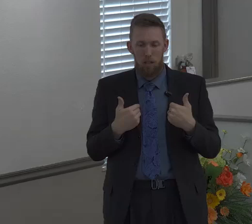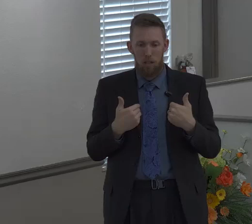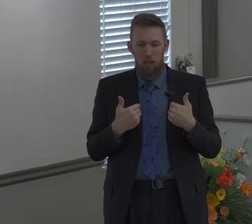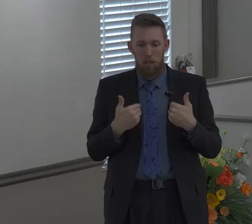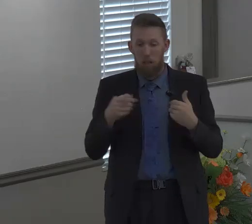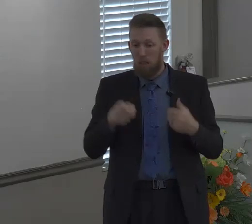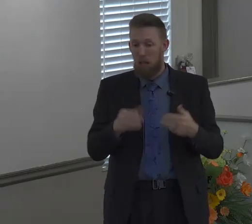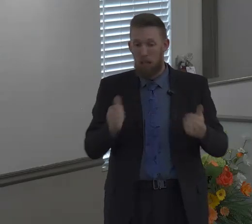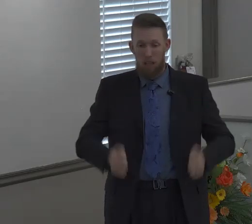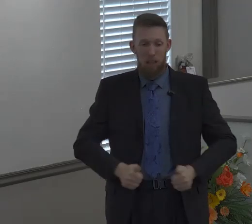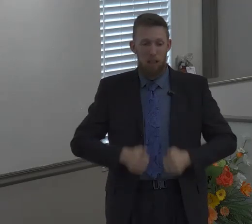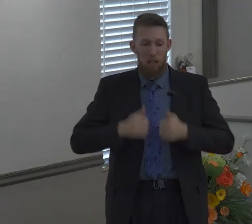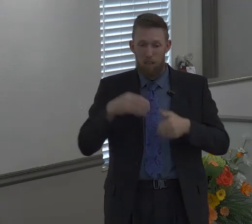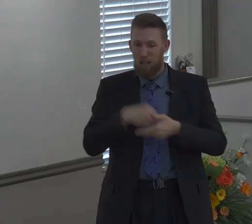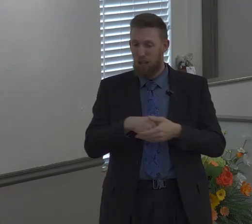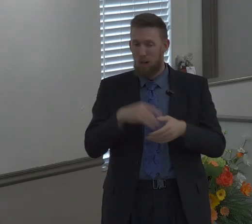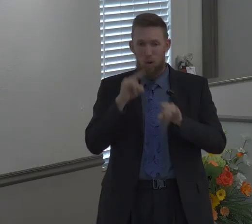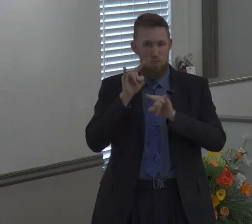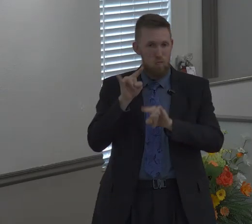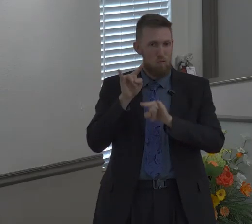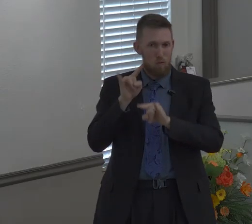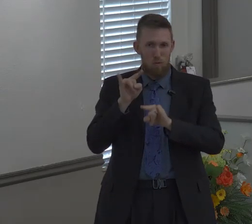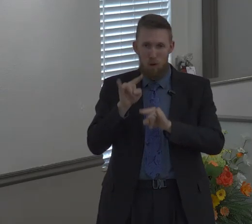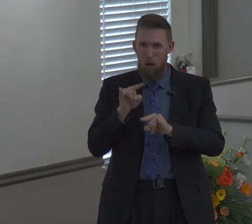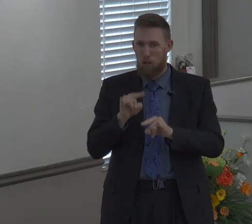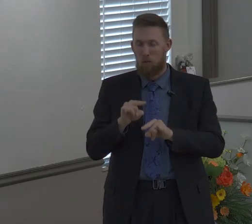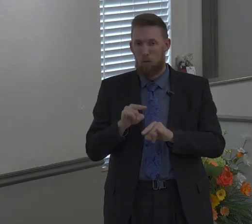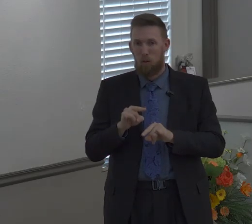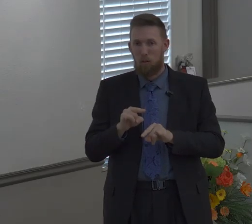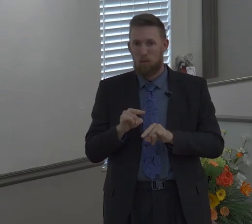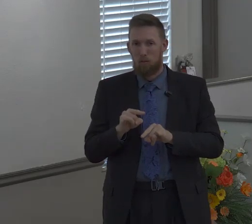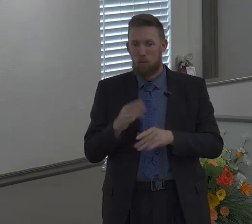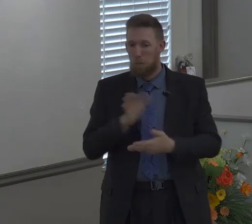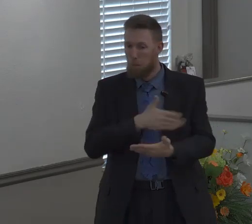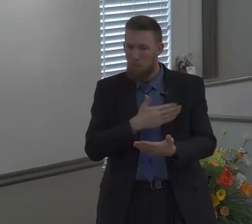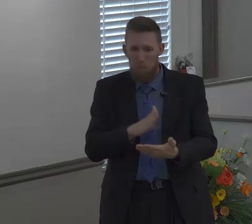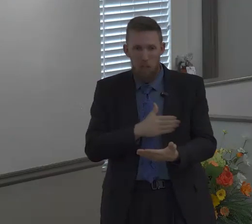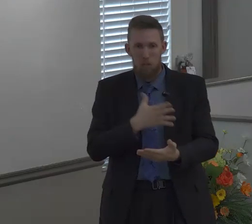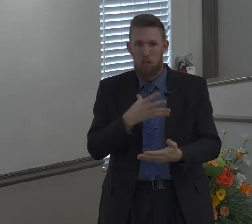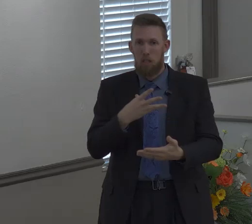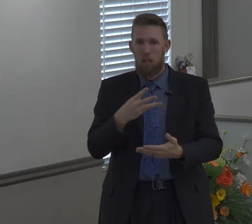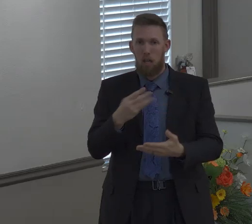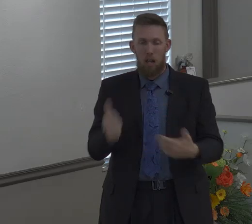They came out of a rock and roll world, possibly. Okay?